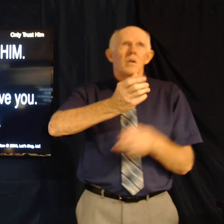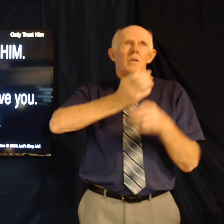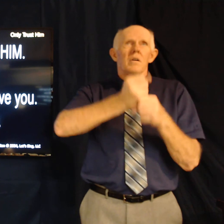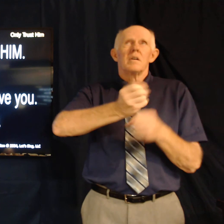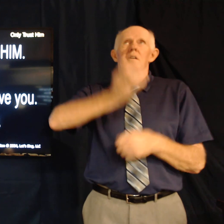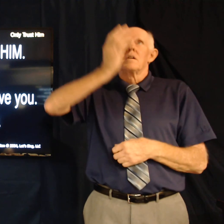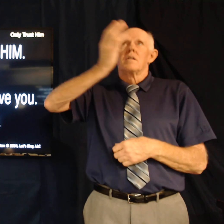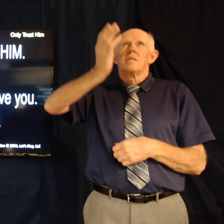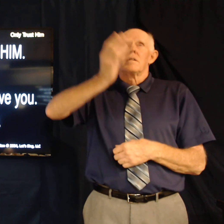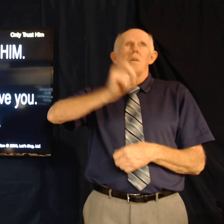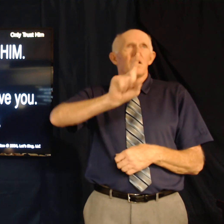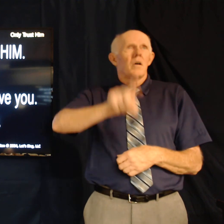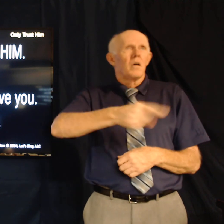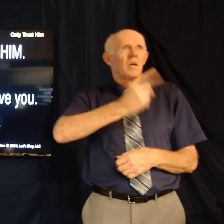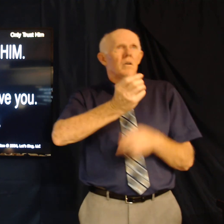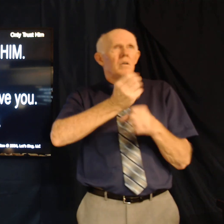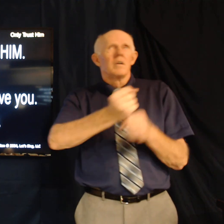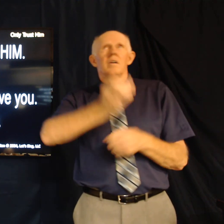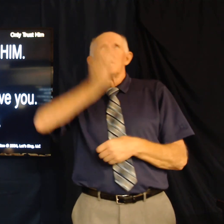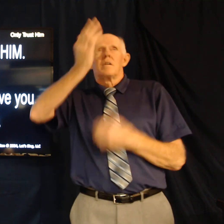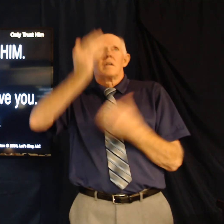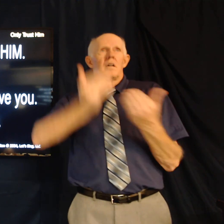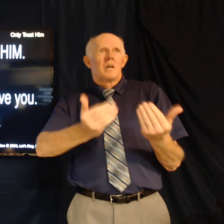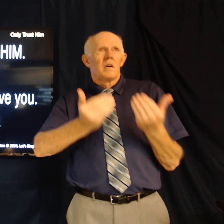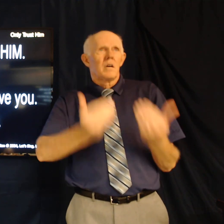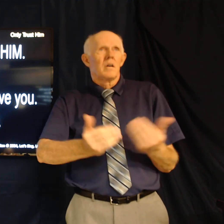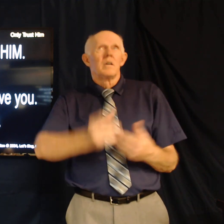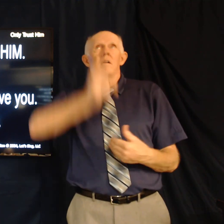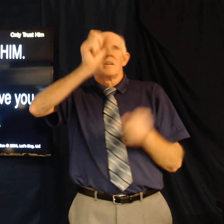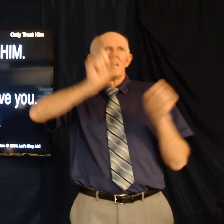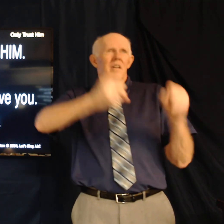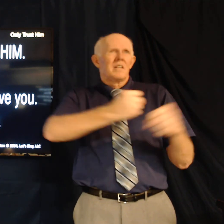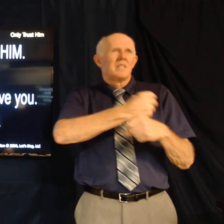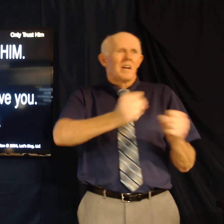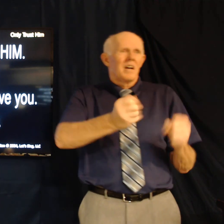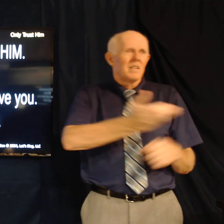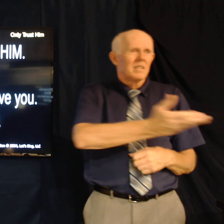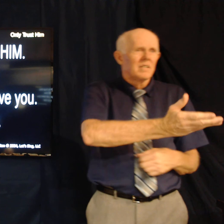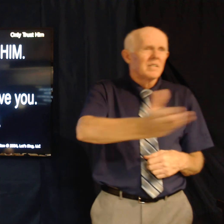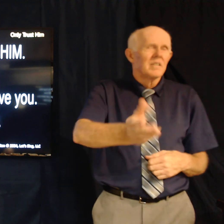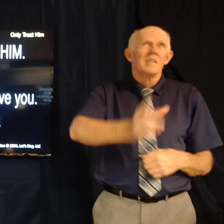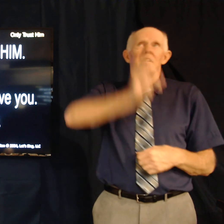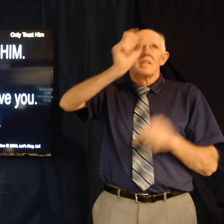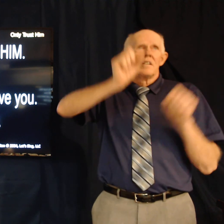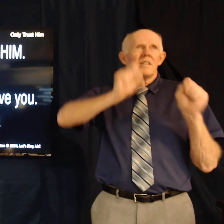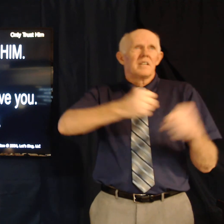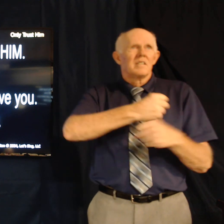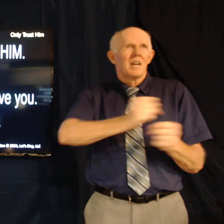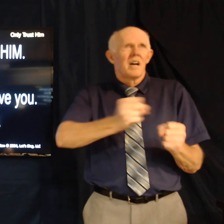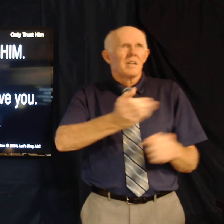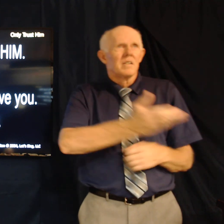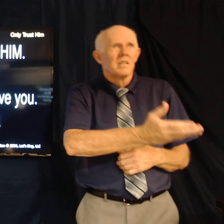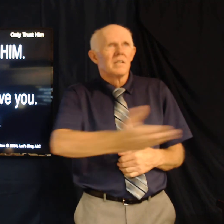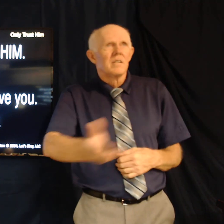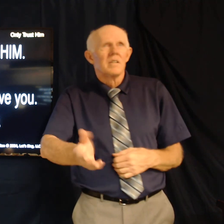Only trust Him. Only trust Him now. He can save you. He can save you.